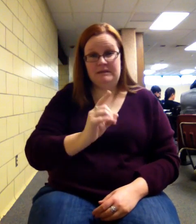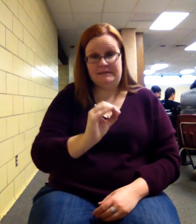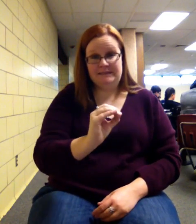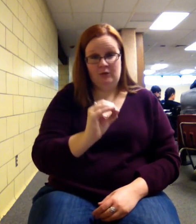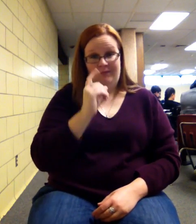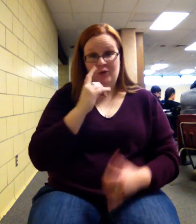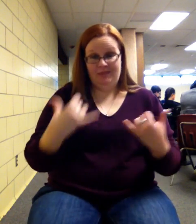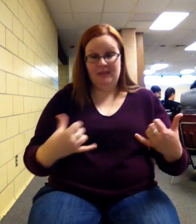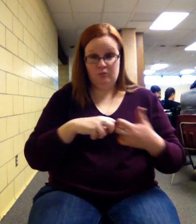it is.